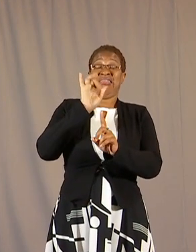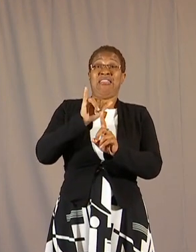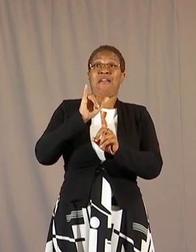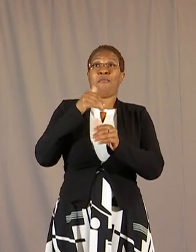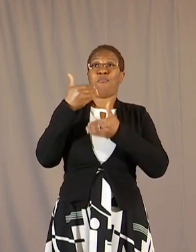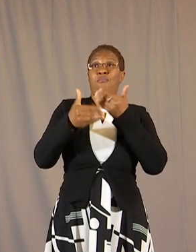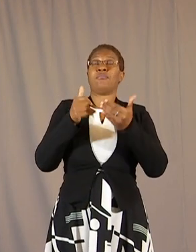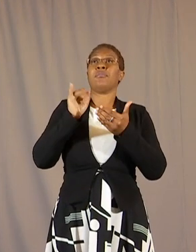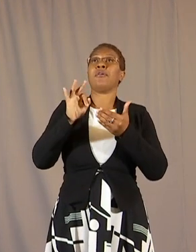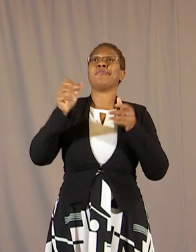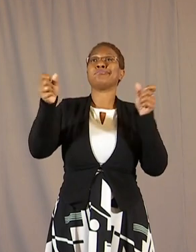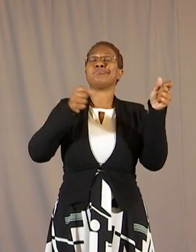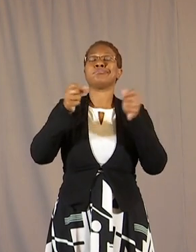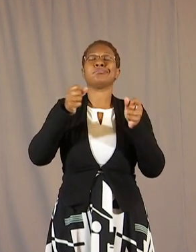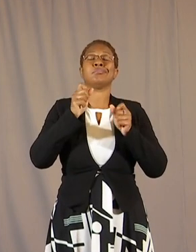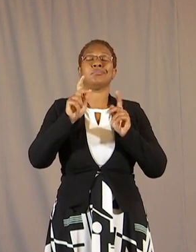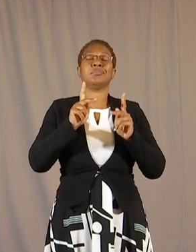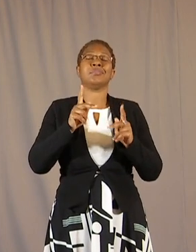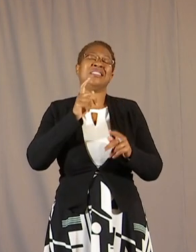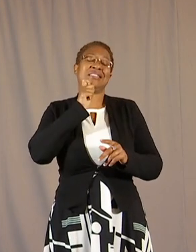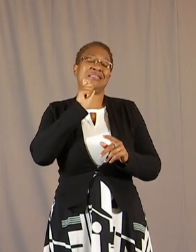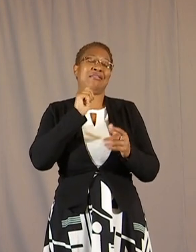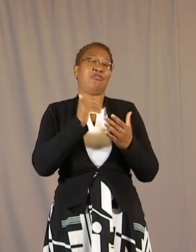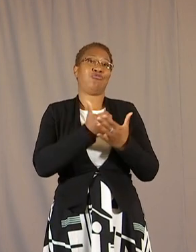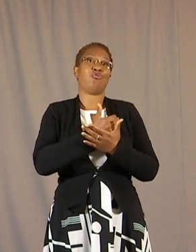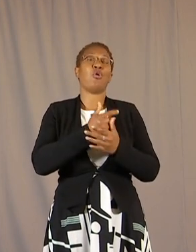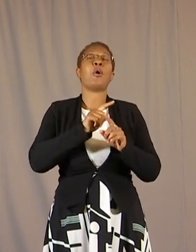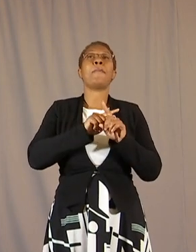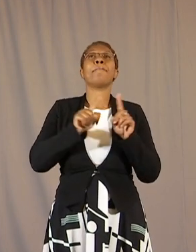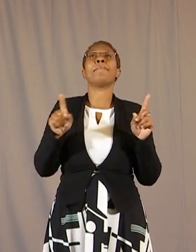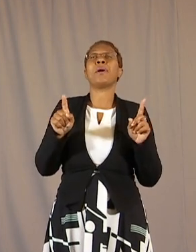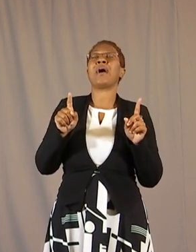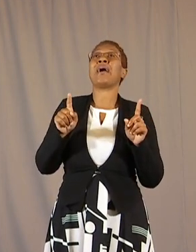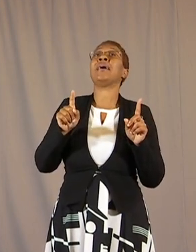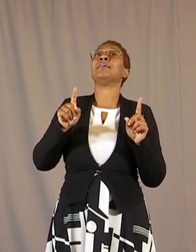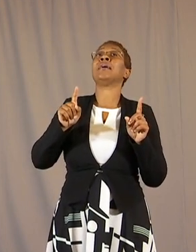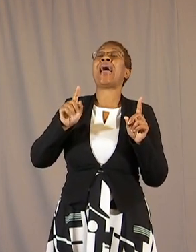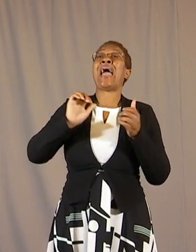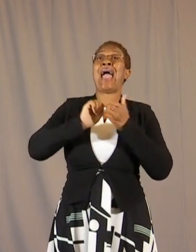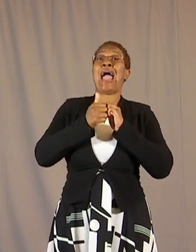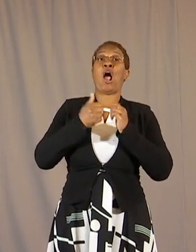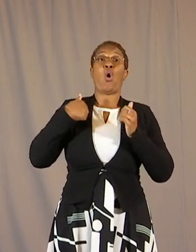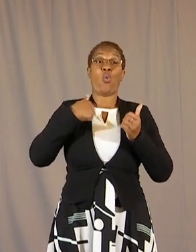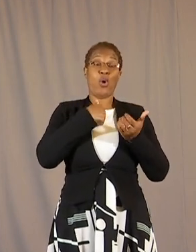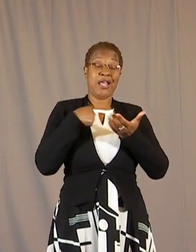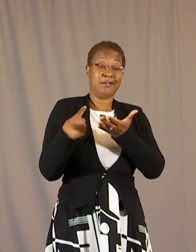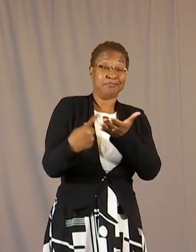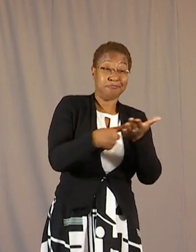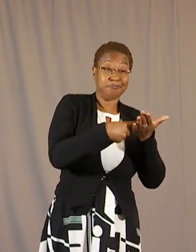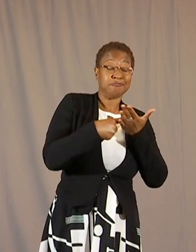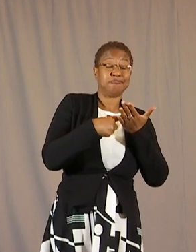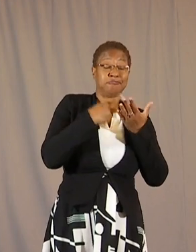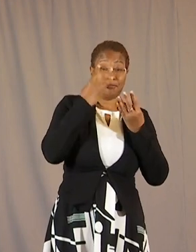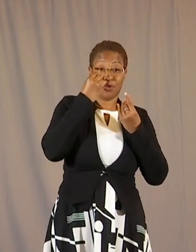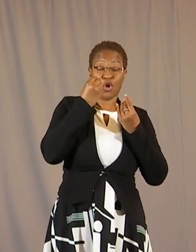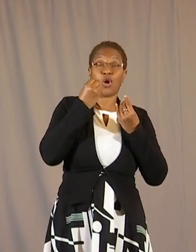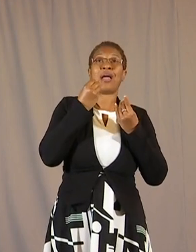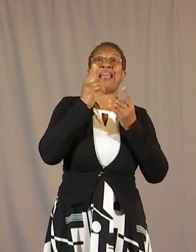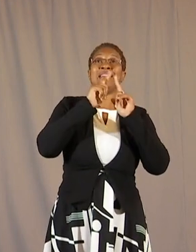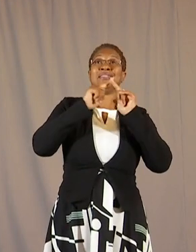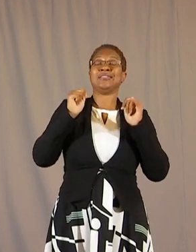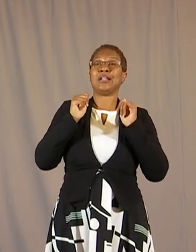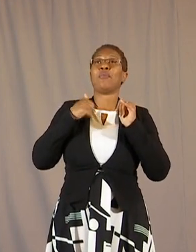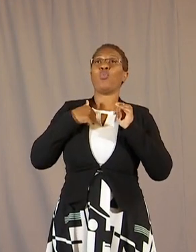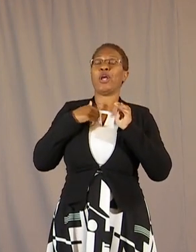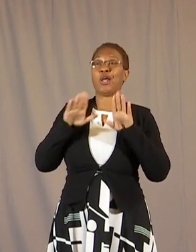appreciated was the bidirectional communication with the communities and how the information was shared